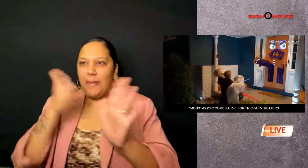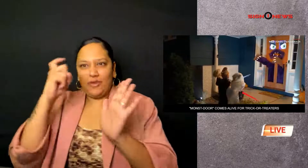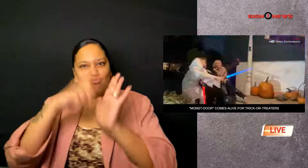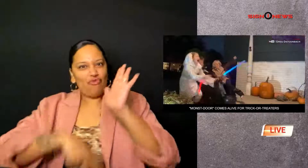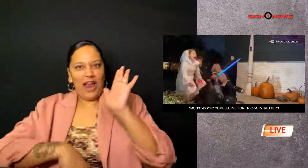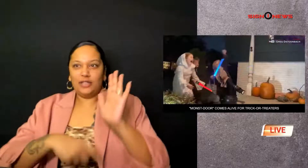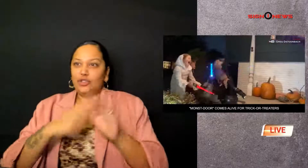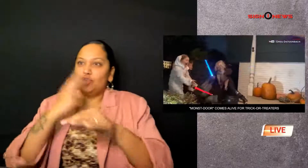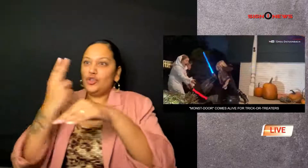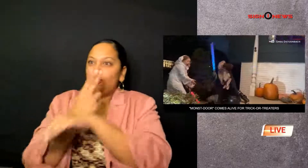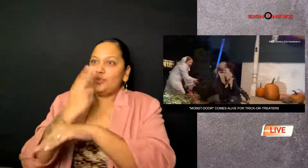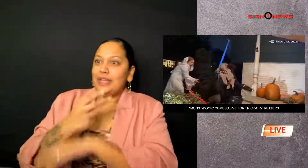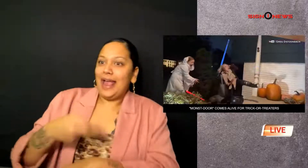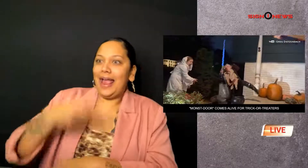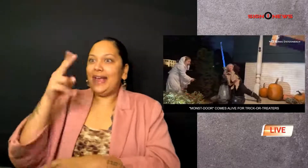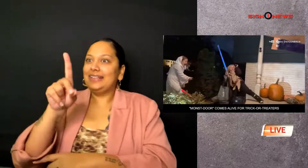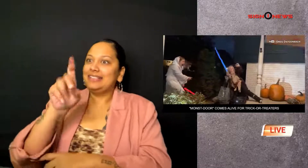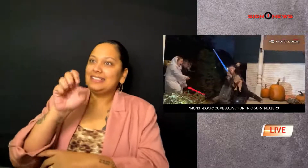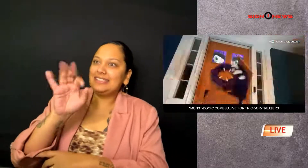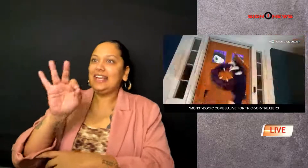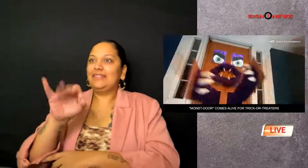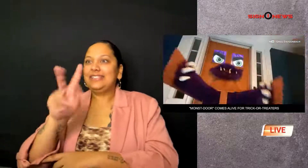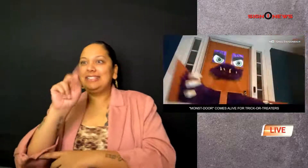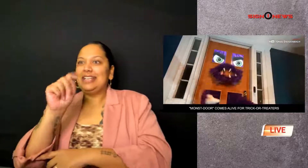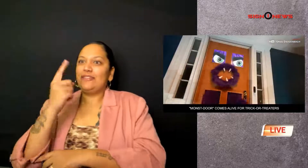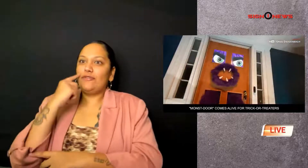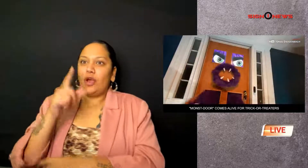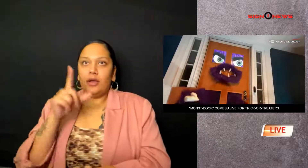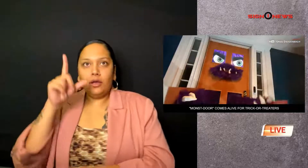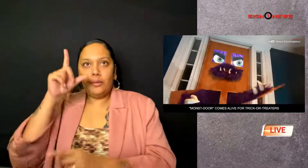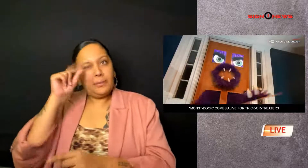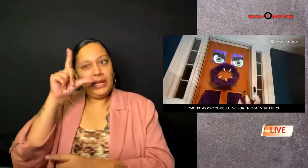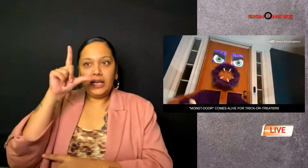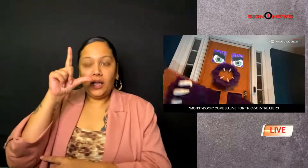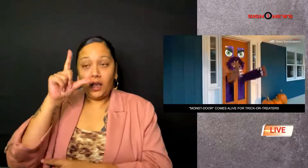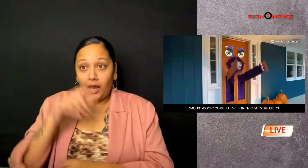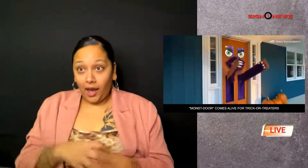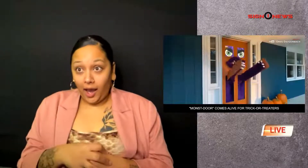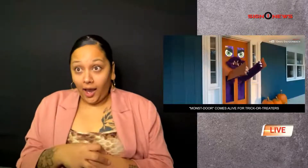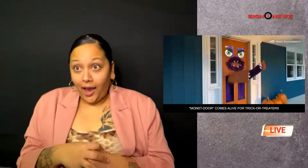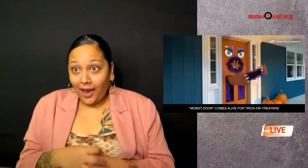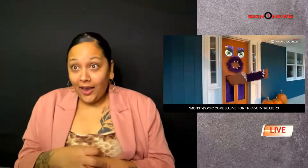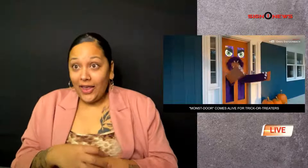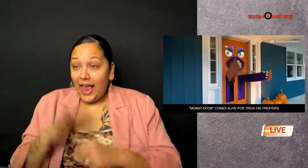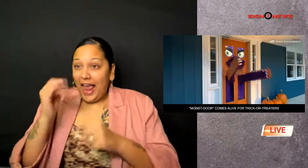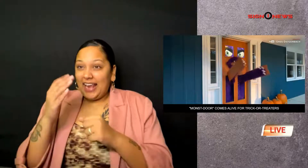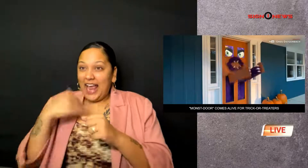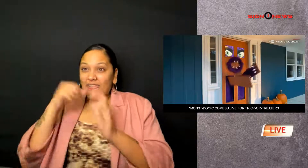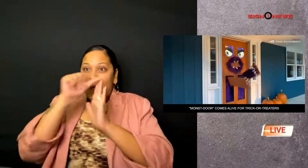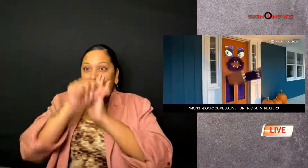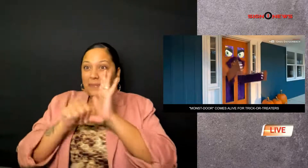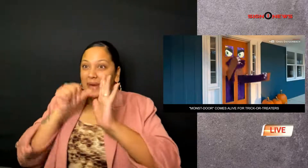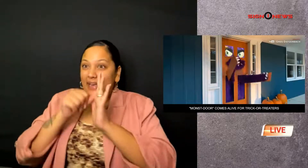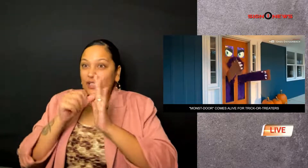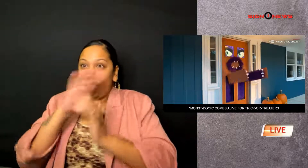built the door from scratch using a high-def TV for the blinking eyes.